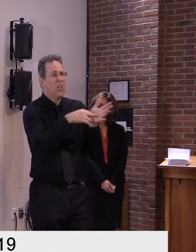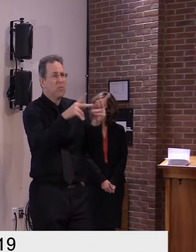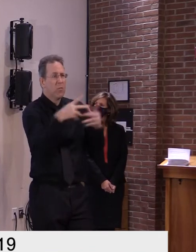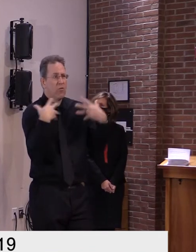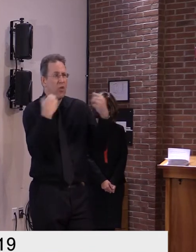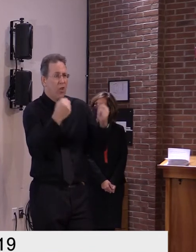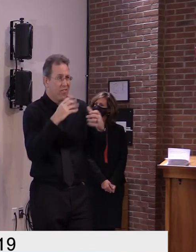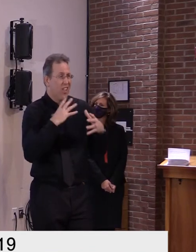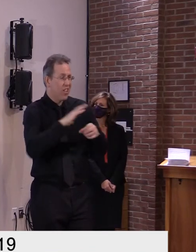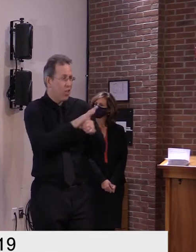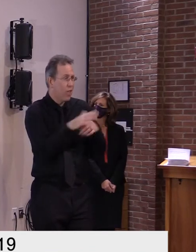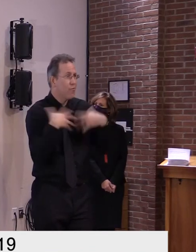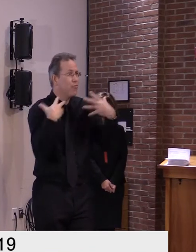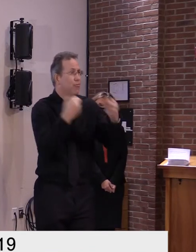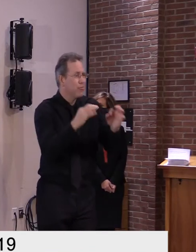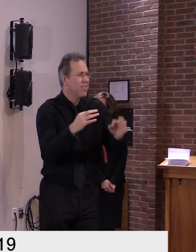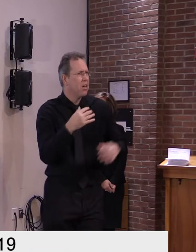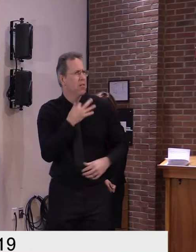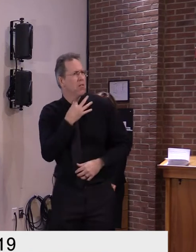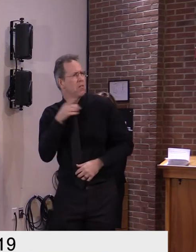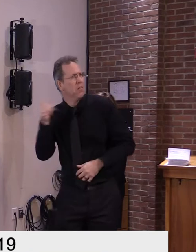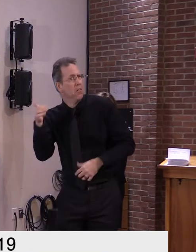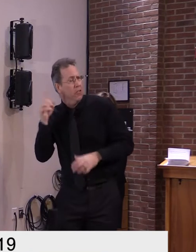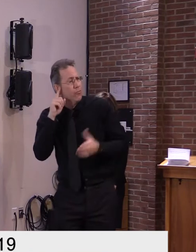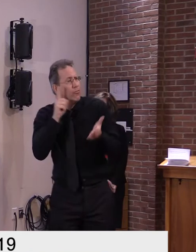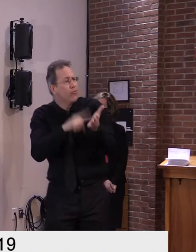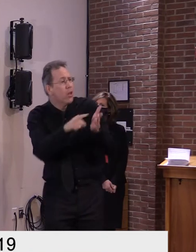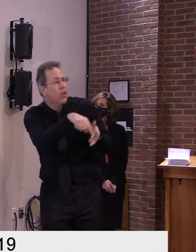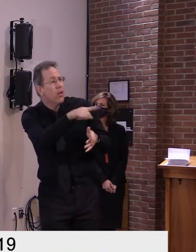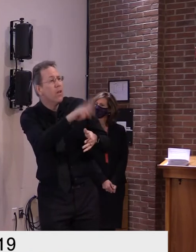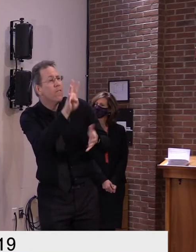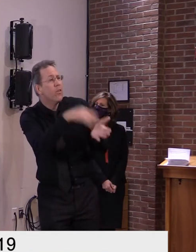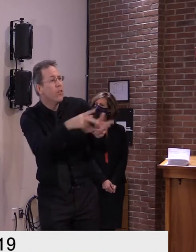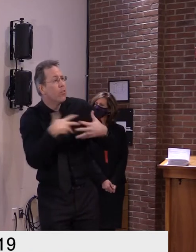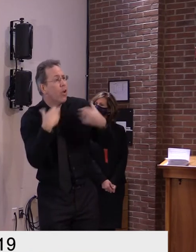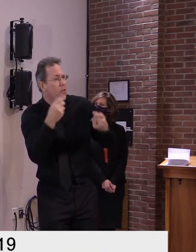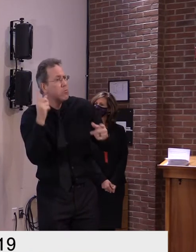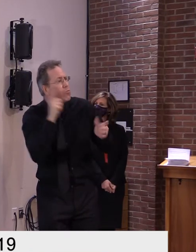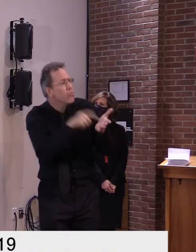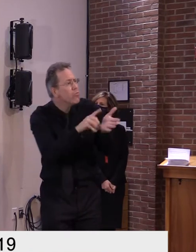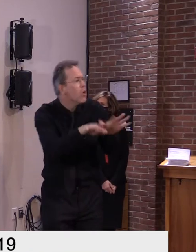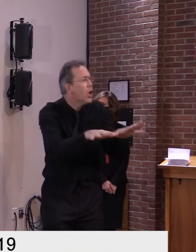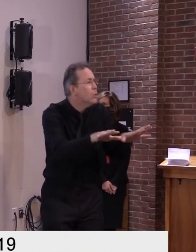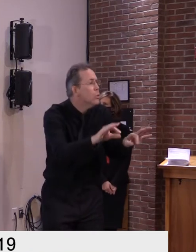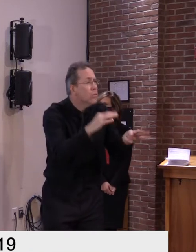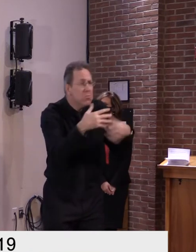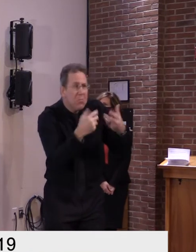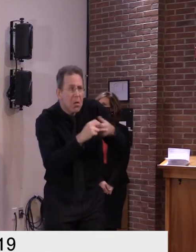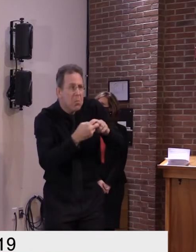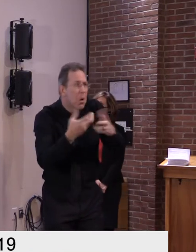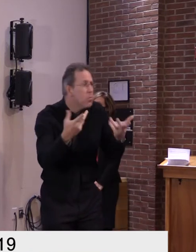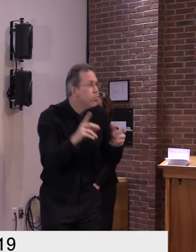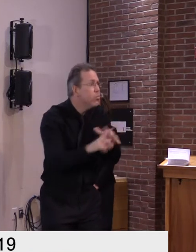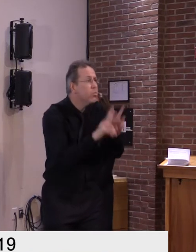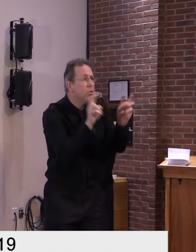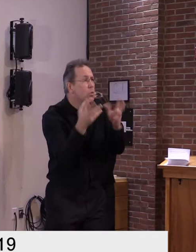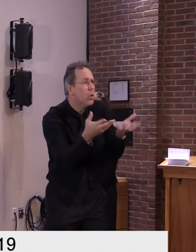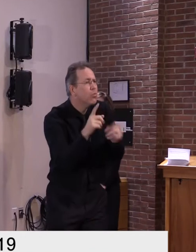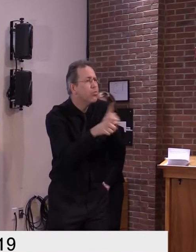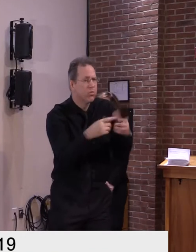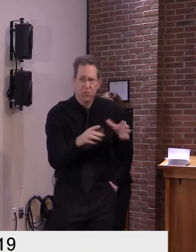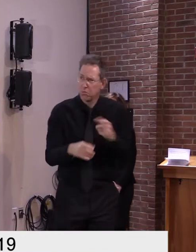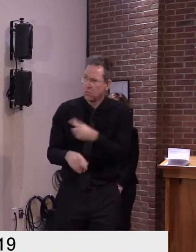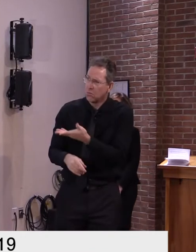or get reports about these people to see about any short-term or long-term impacts COVID might